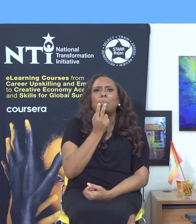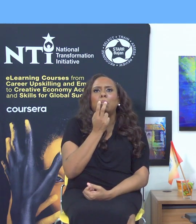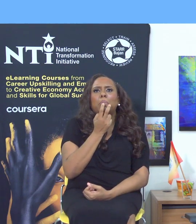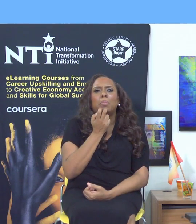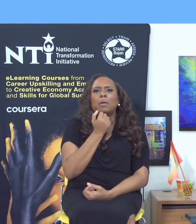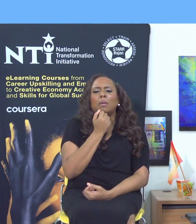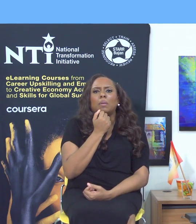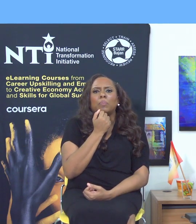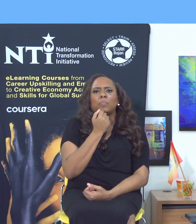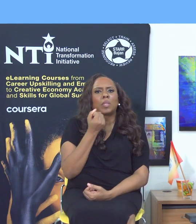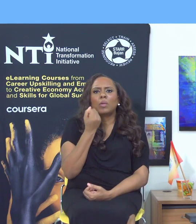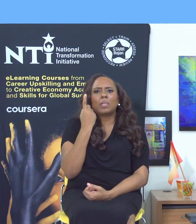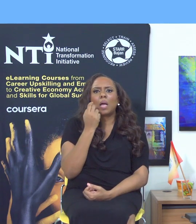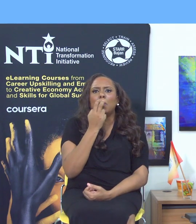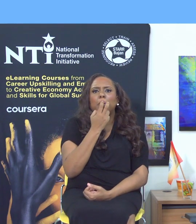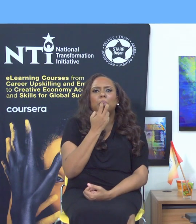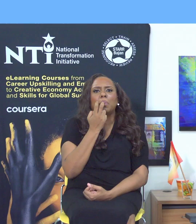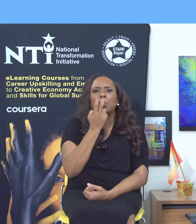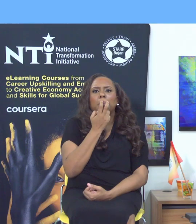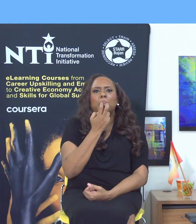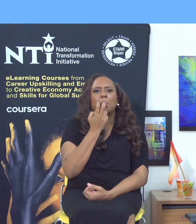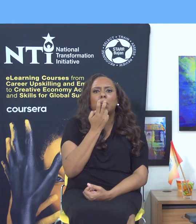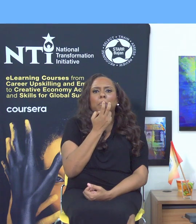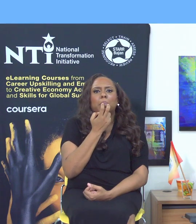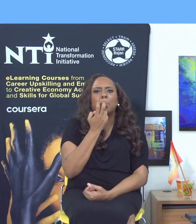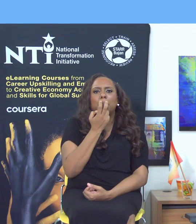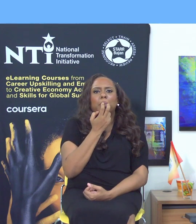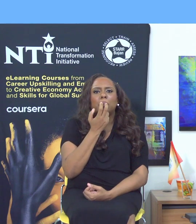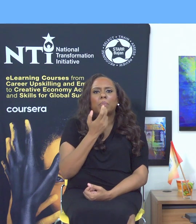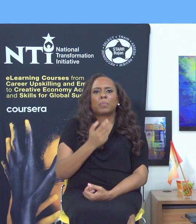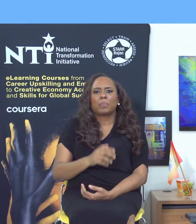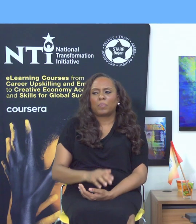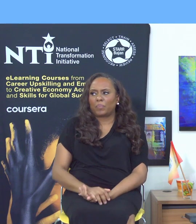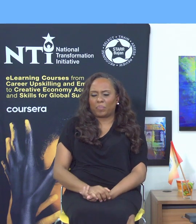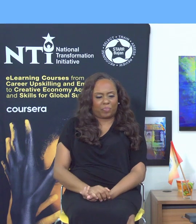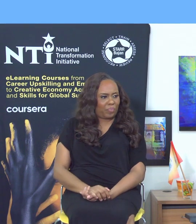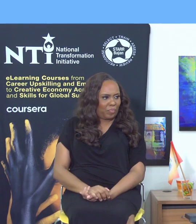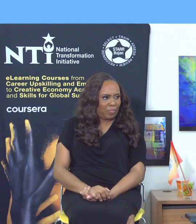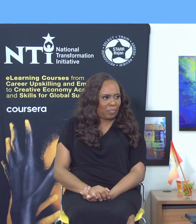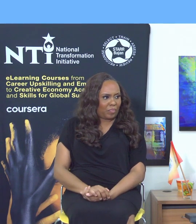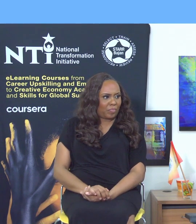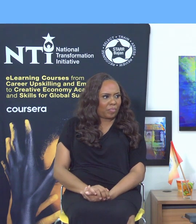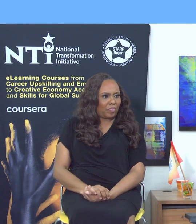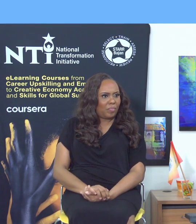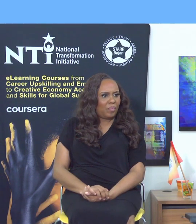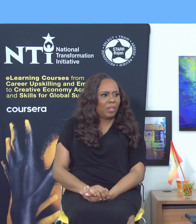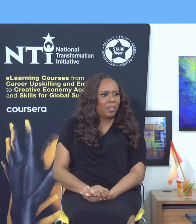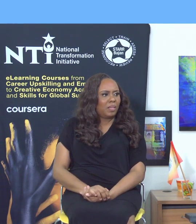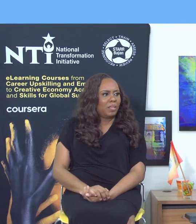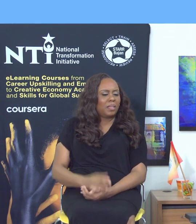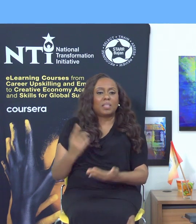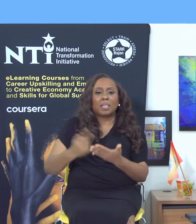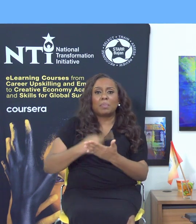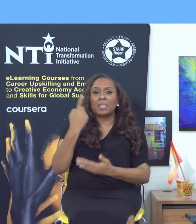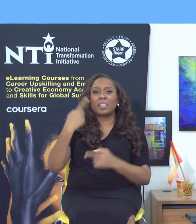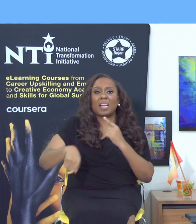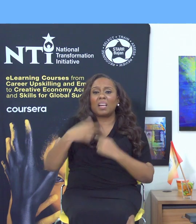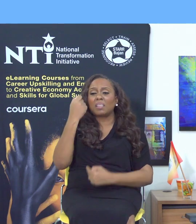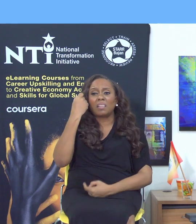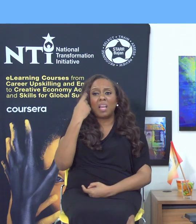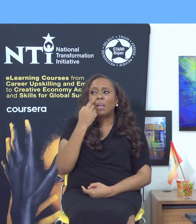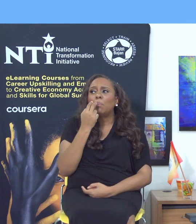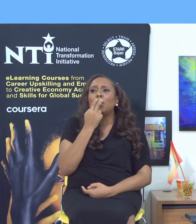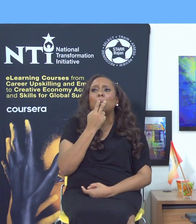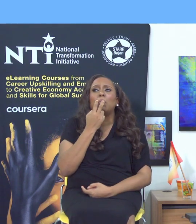read lips. Right? We all read lips. Right? So the hearing aid helps in terms of the volume, that's